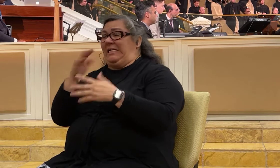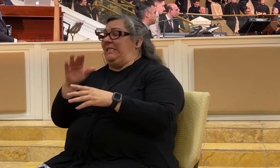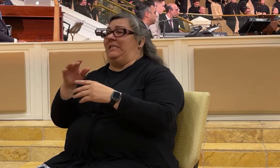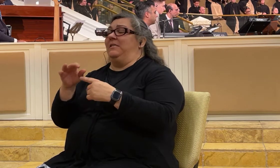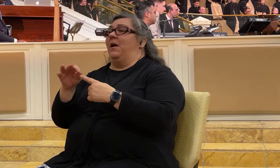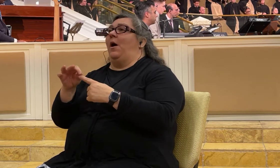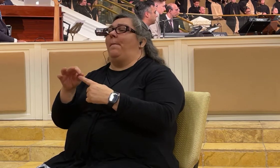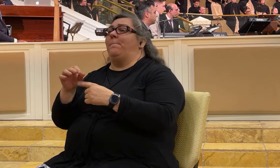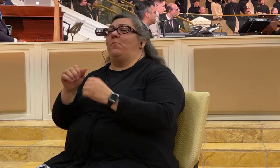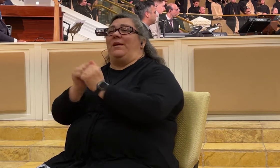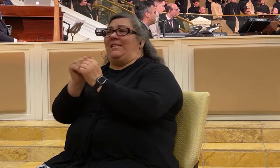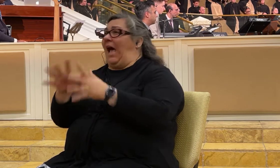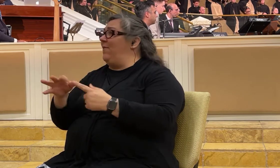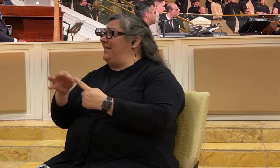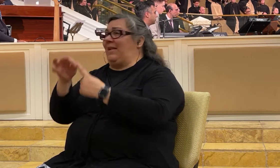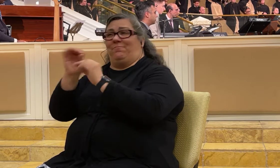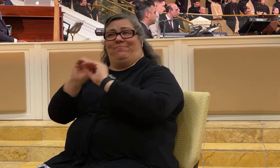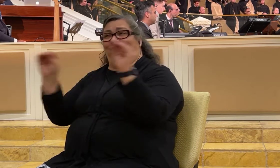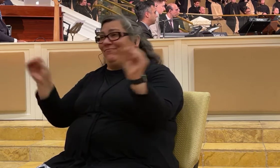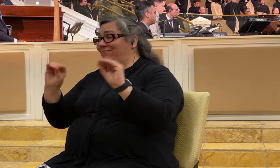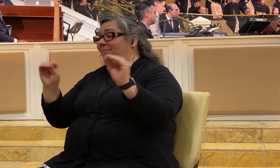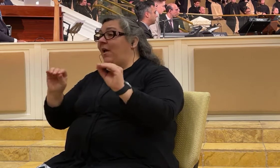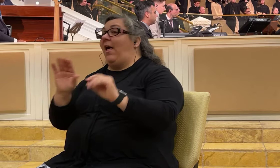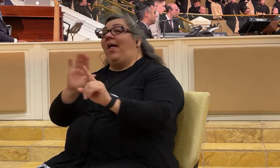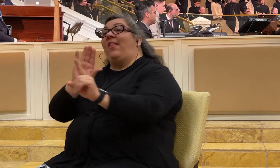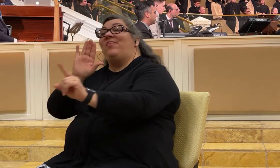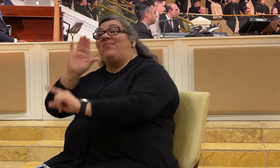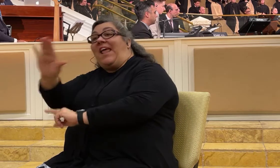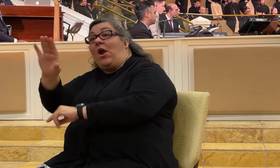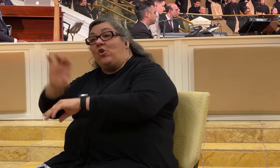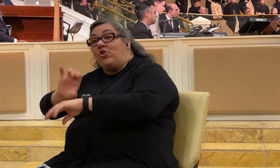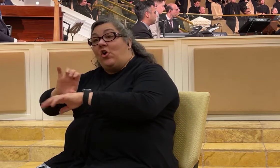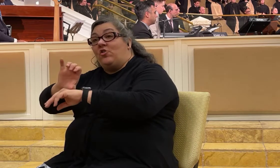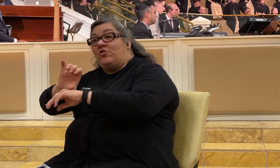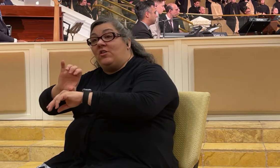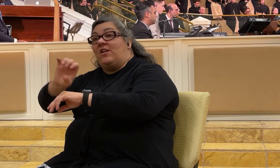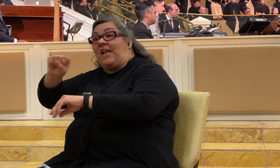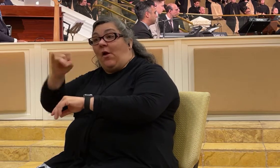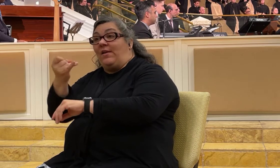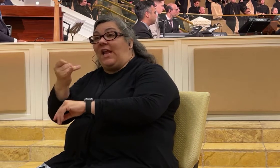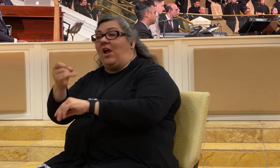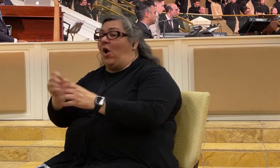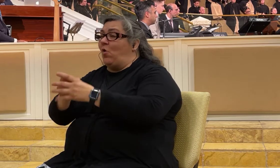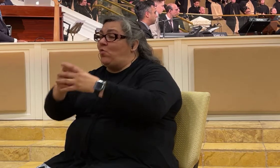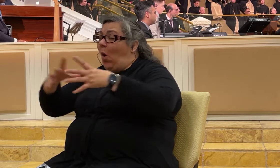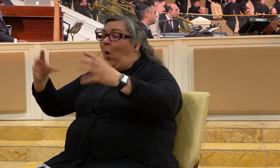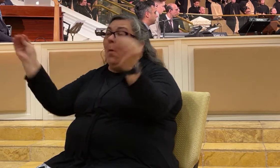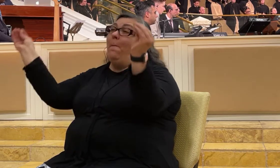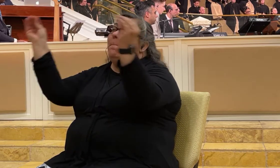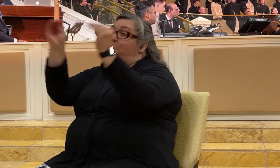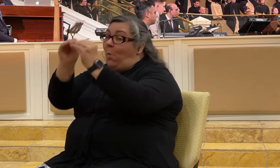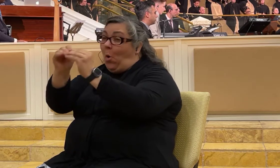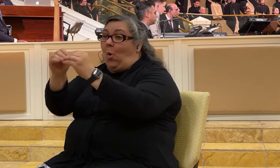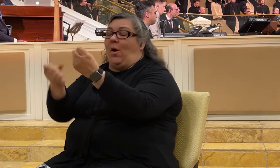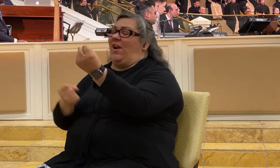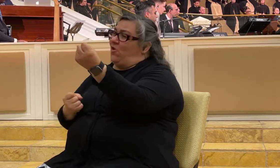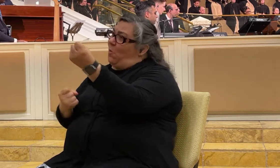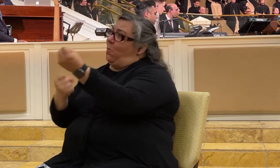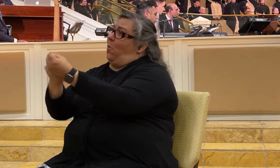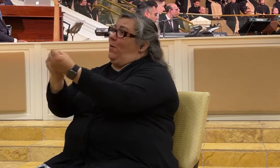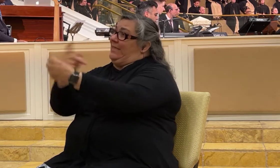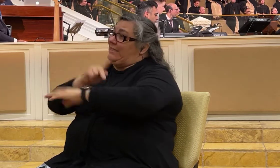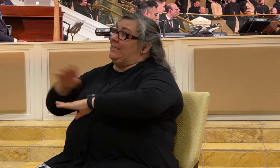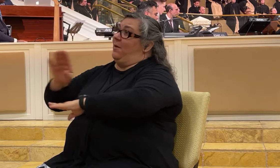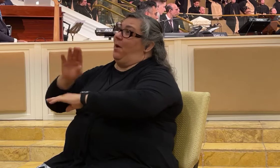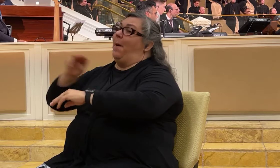for, without exception, the church has grown more. The income of the church to support the kingdom and